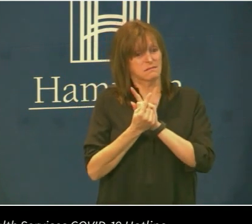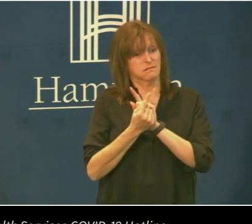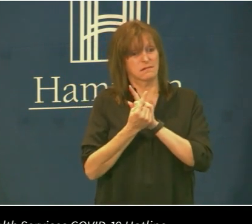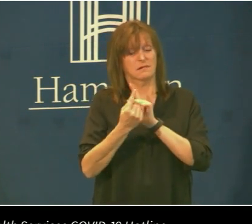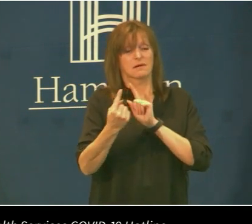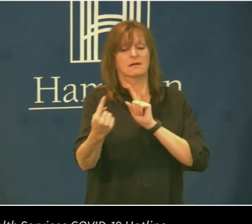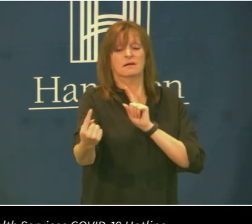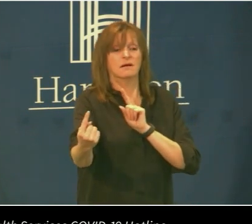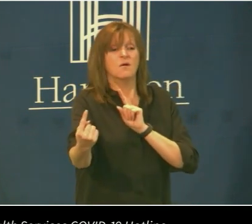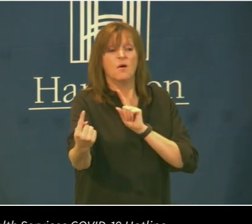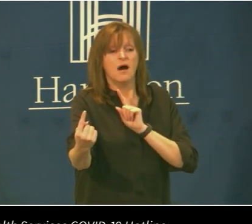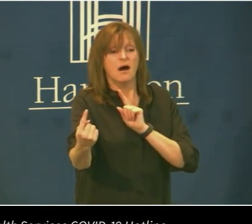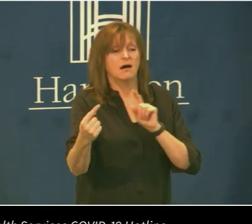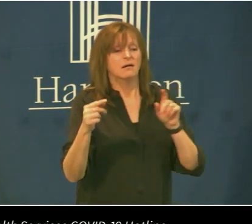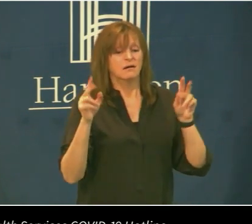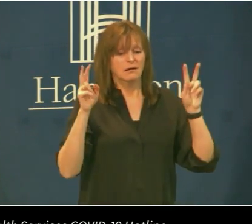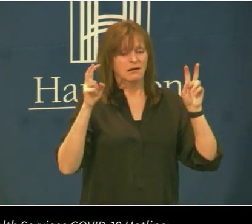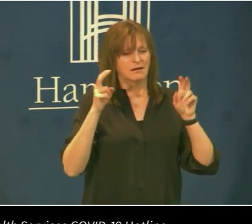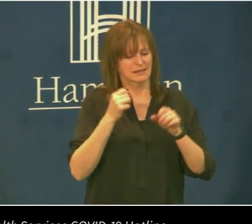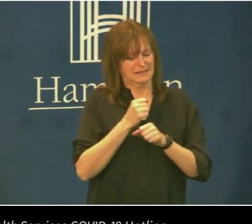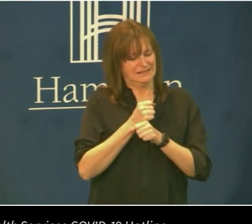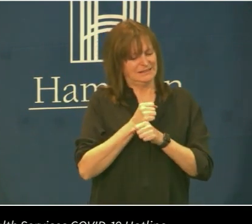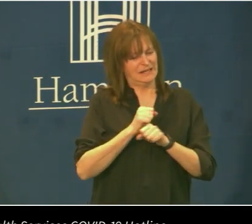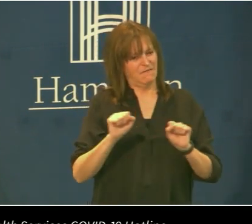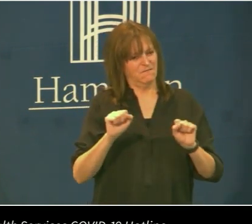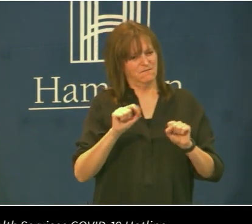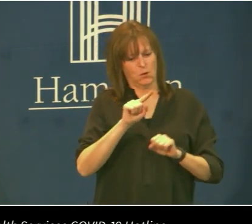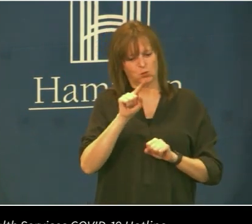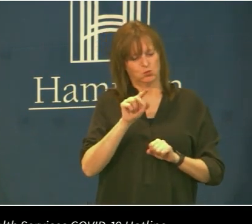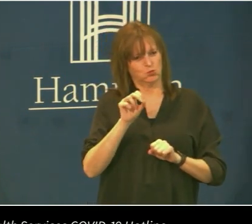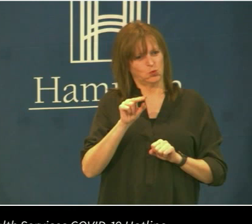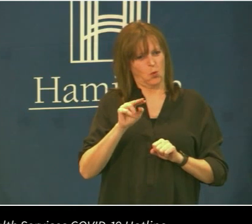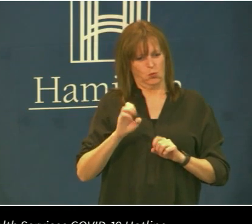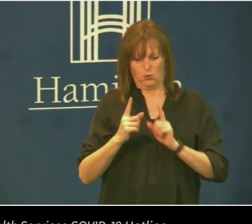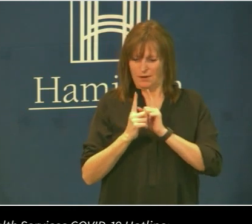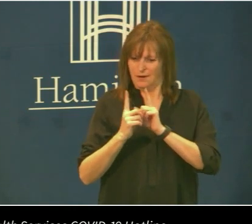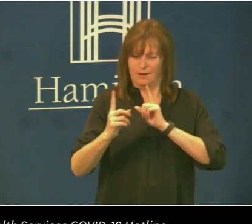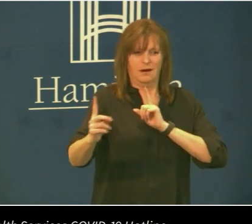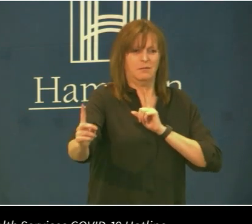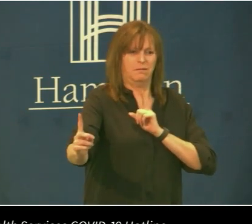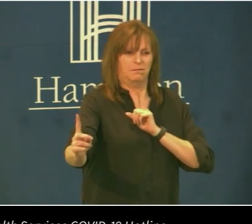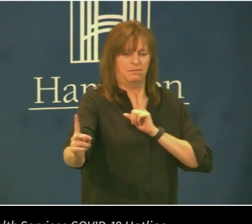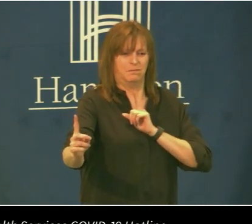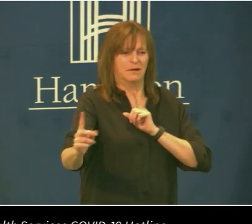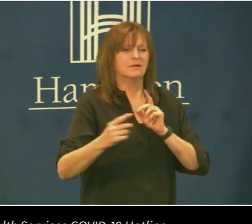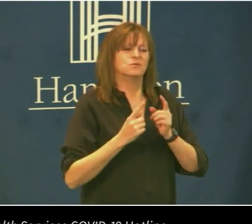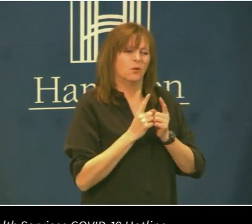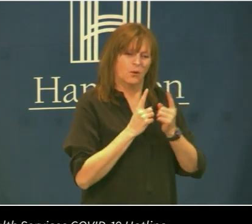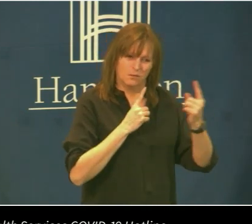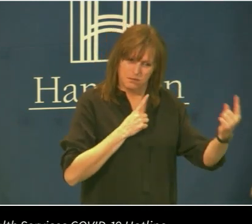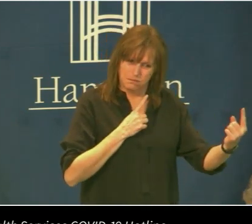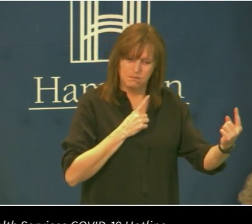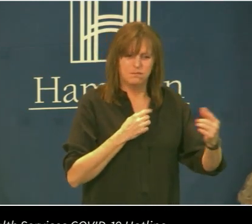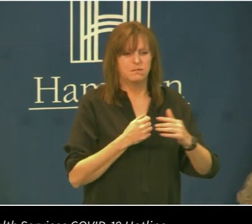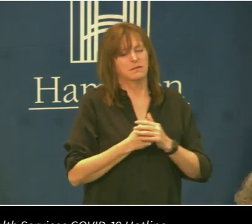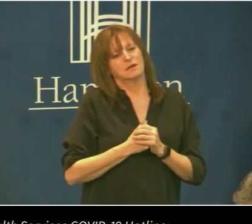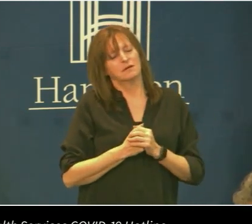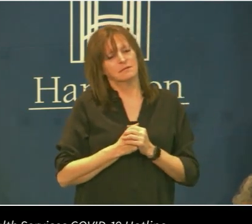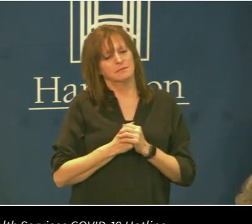safety zone. And one other comment, just the hotline number is